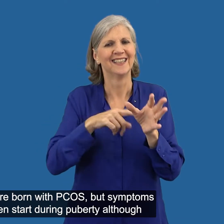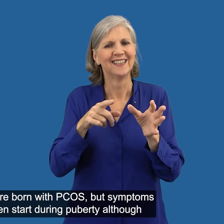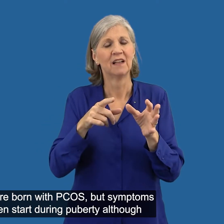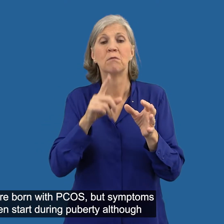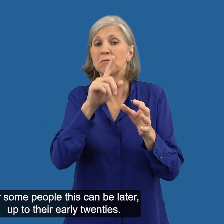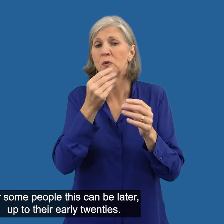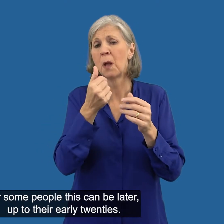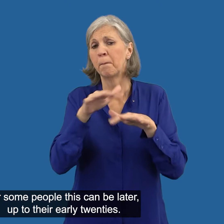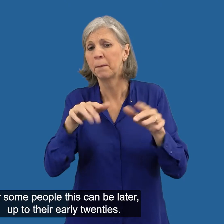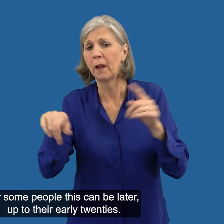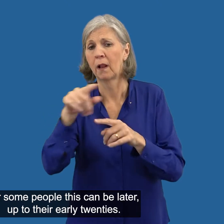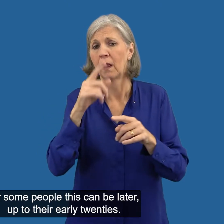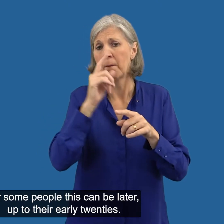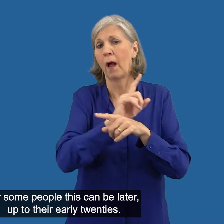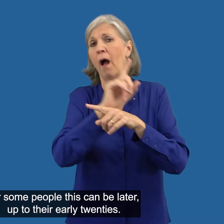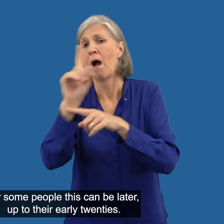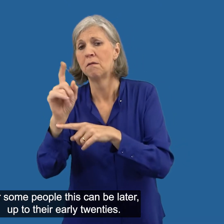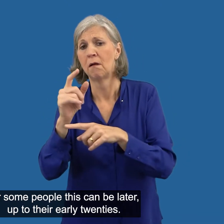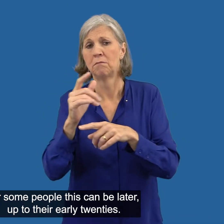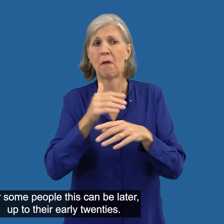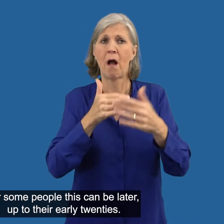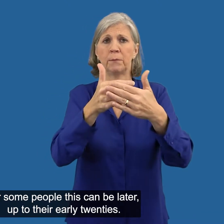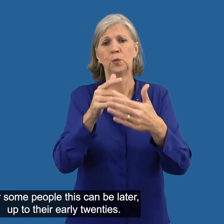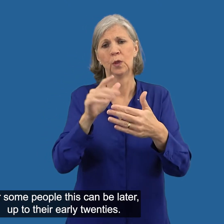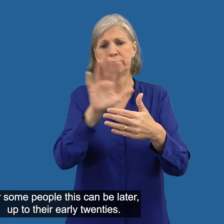this can be later, up to their early 20s.